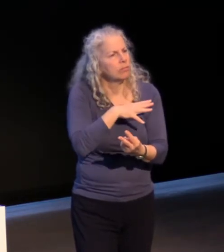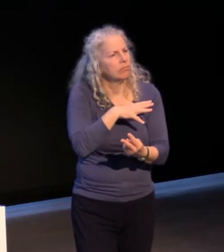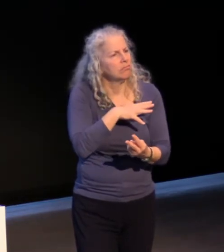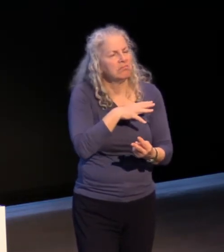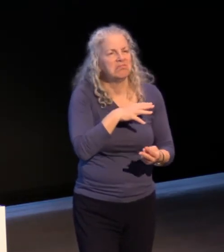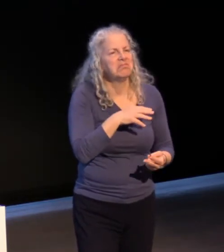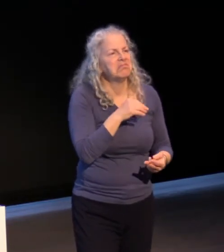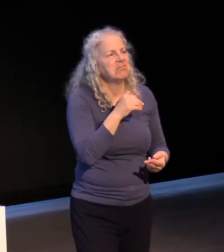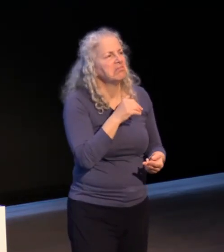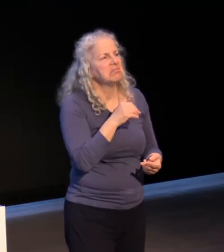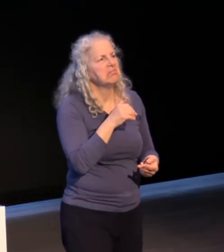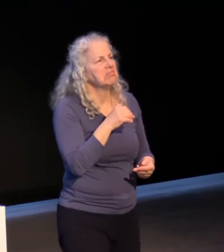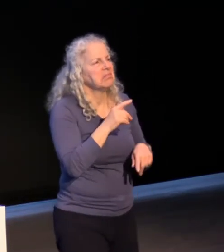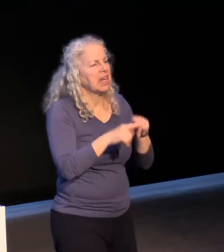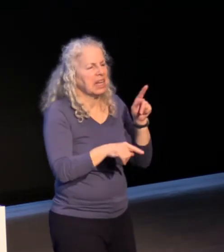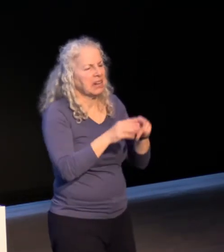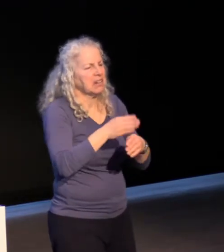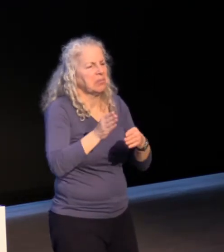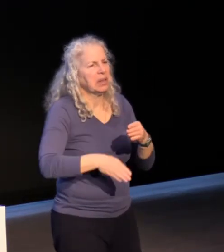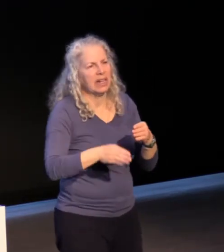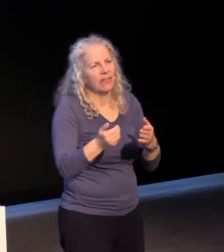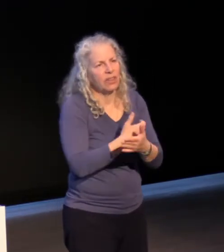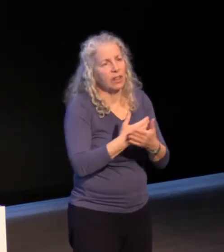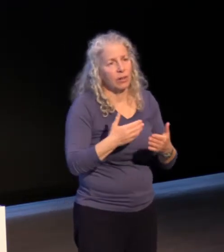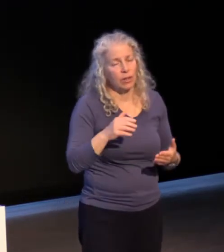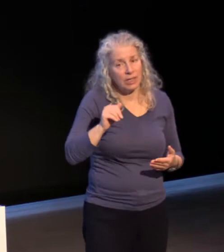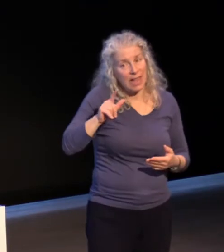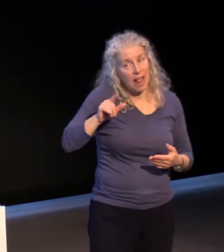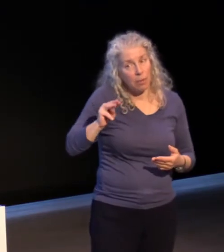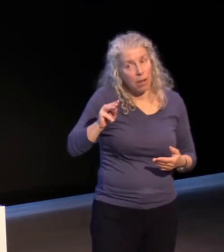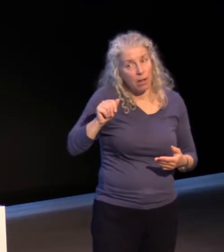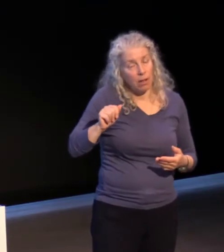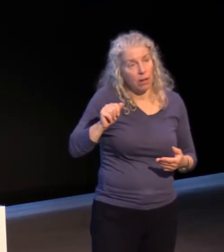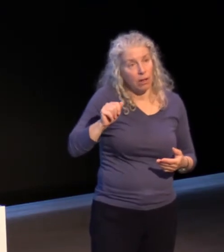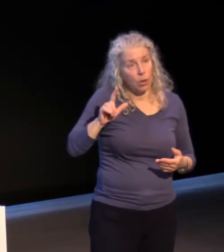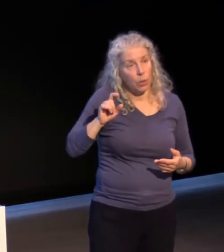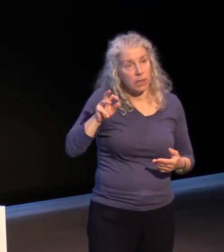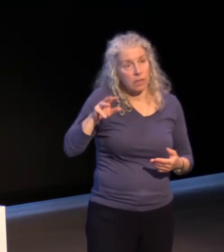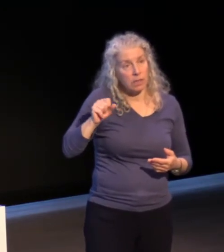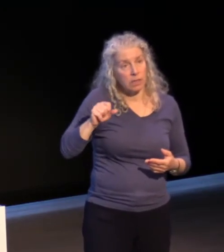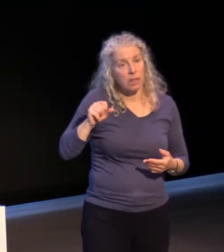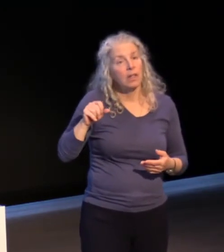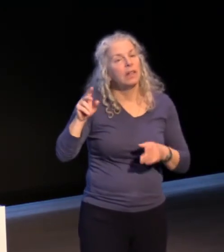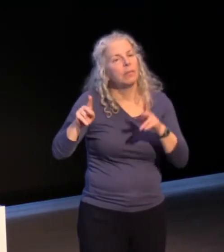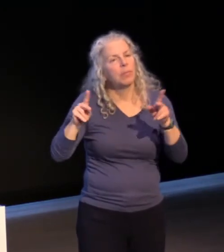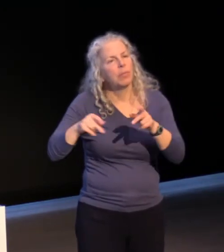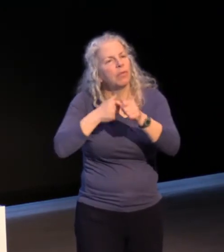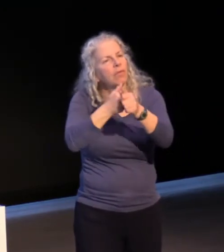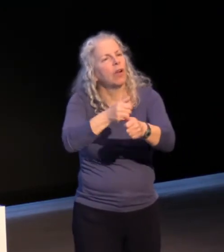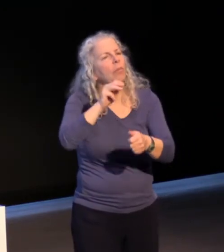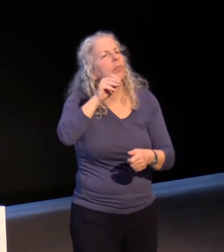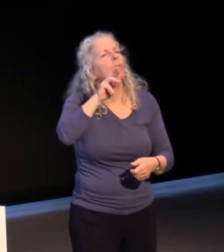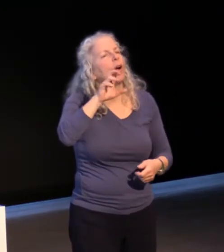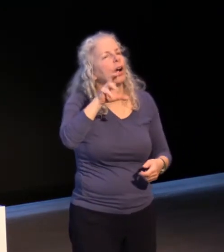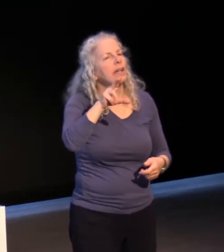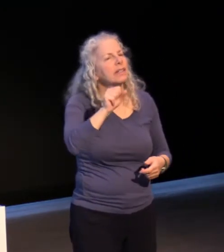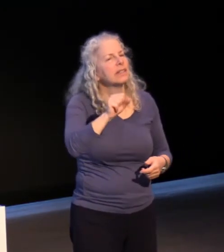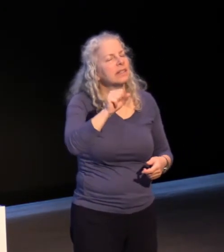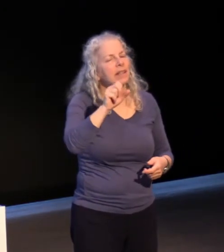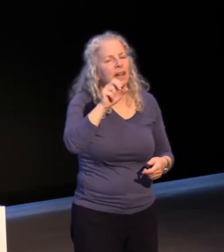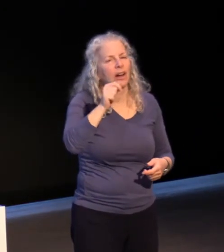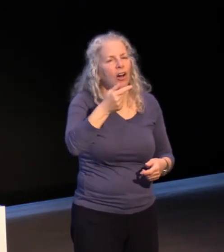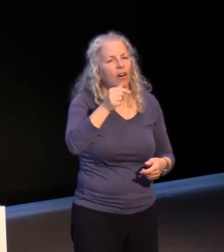complete. Elma Lewis, as the daughter of Bajan immigrants who were followers of Marcus Garvey, the founder of the United